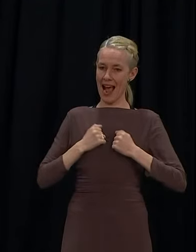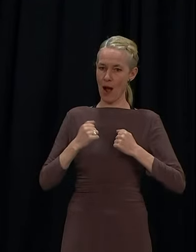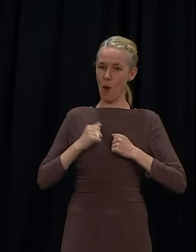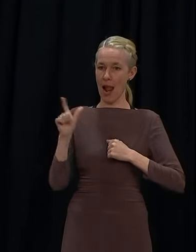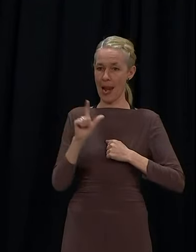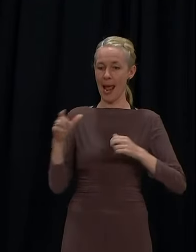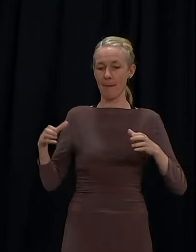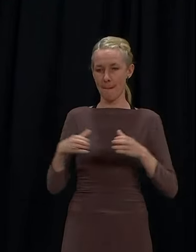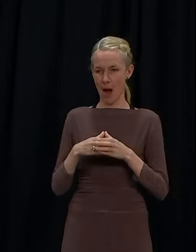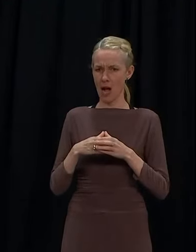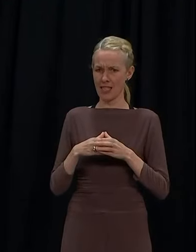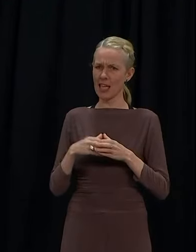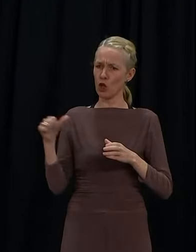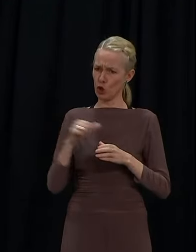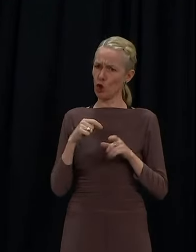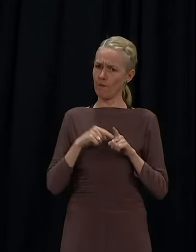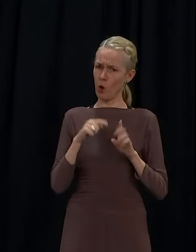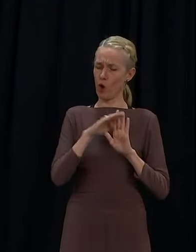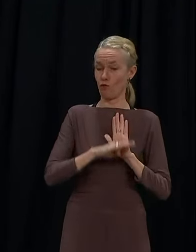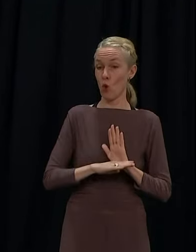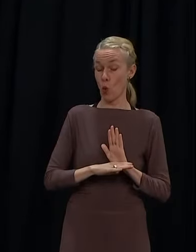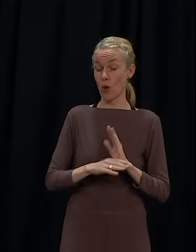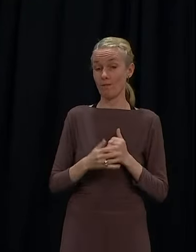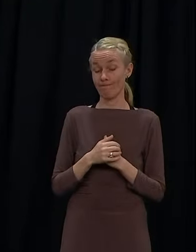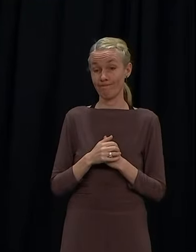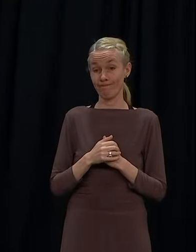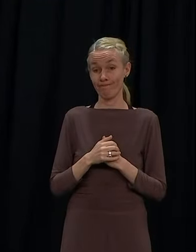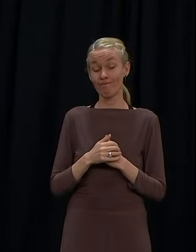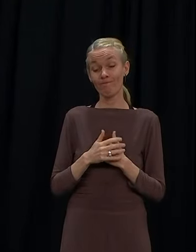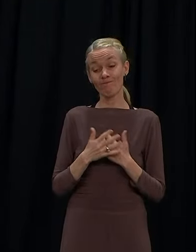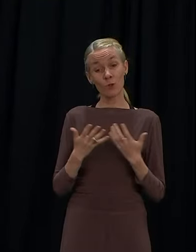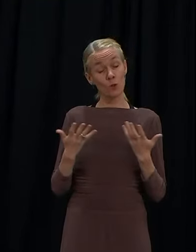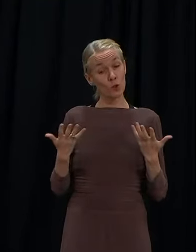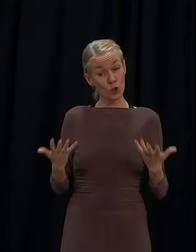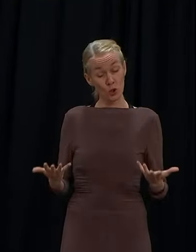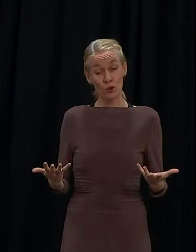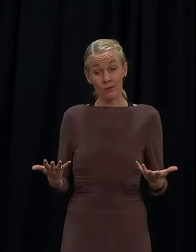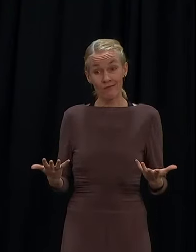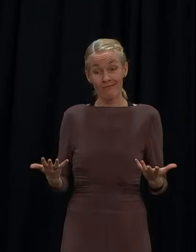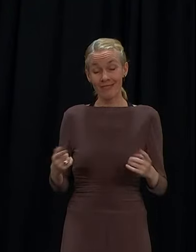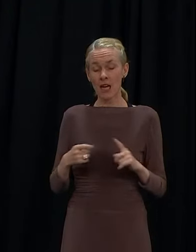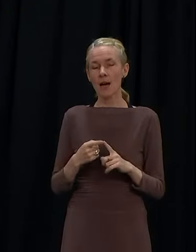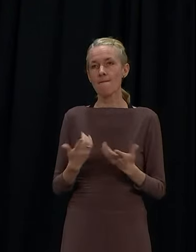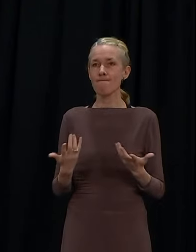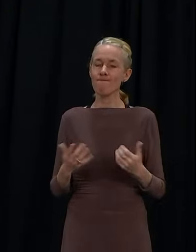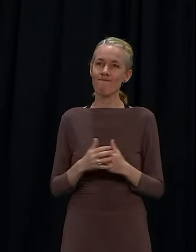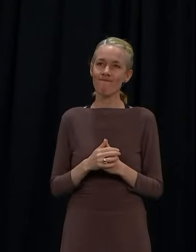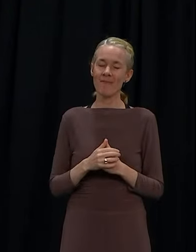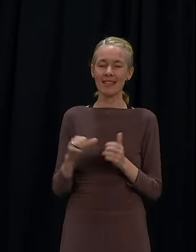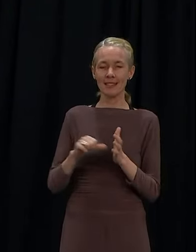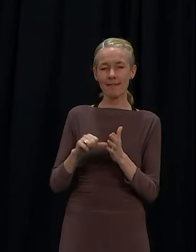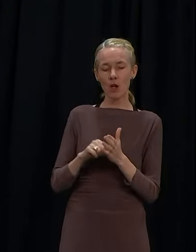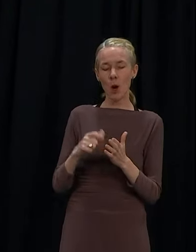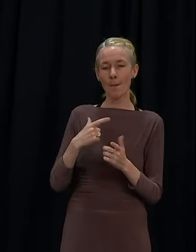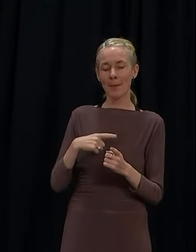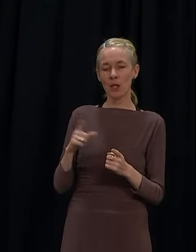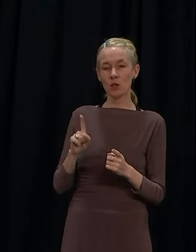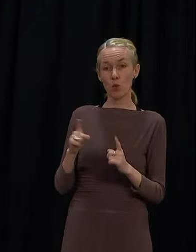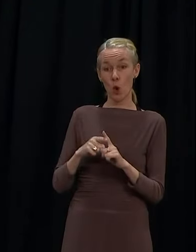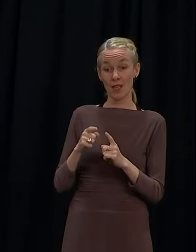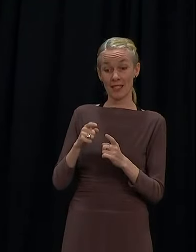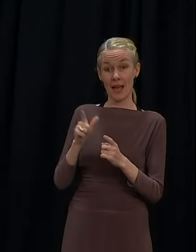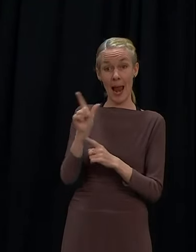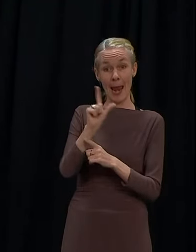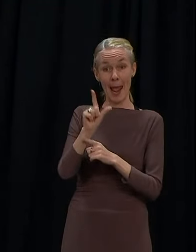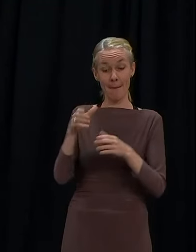have taken a number of steps. Unfortunately, our leaflets are delivered by volunteers, wonderful, wonderful